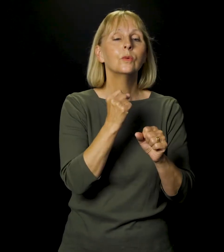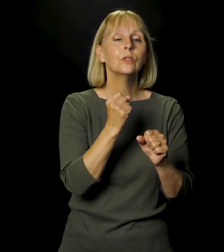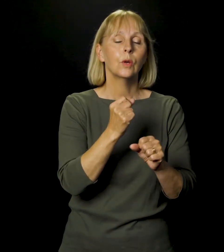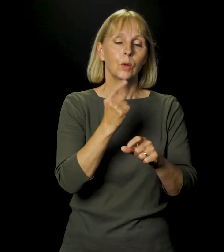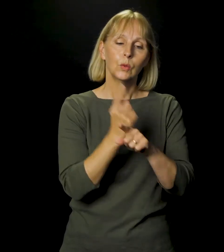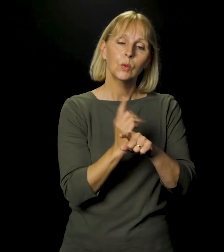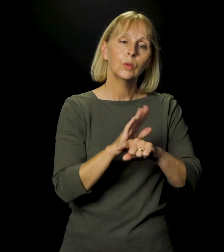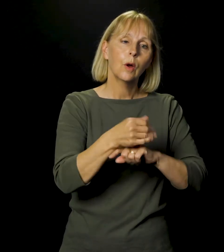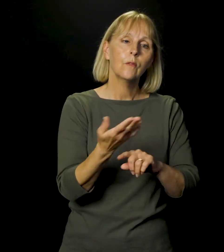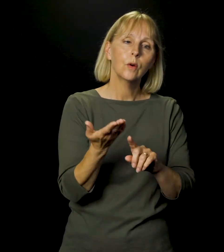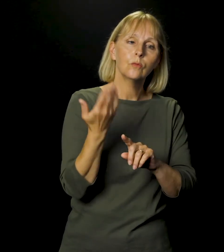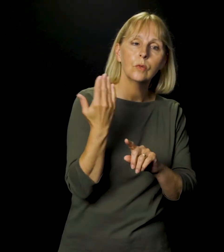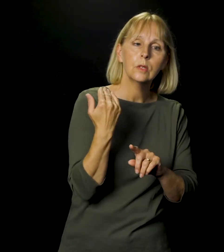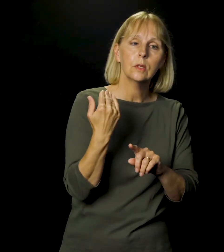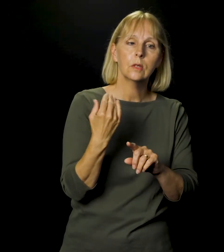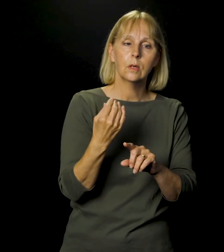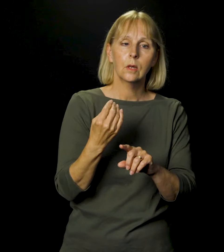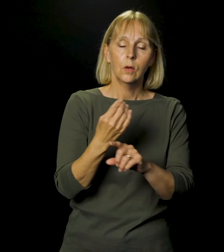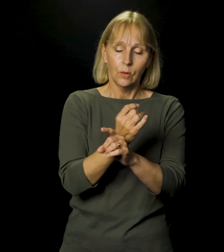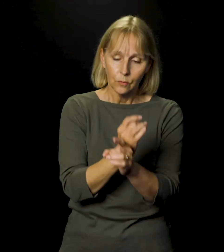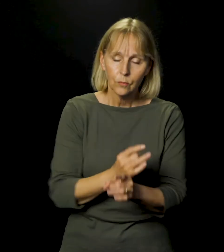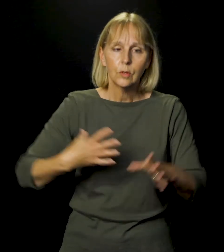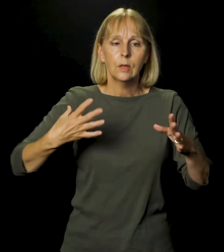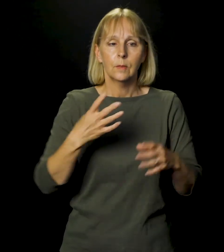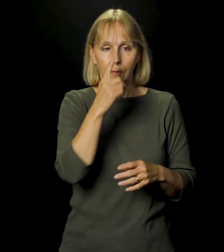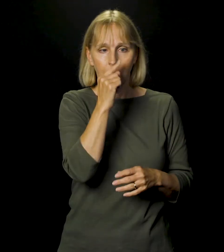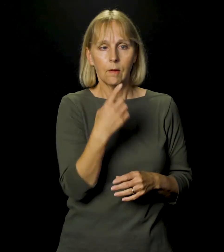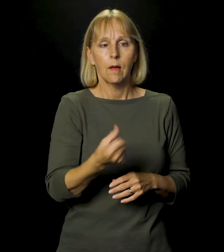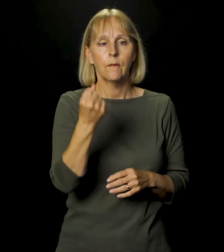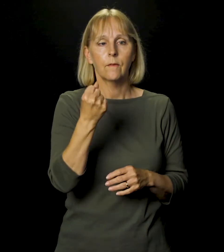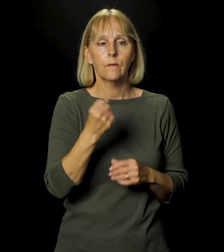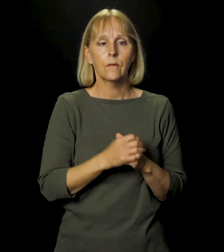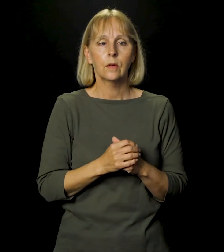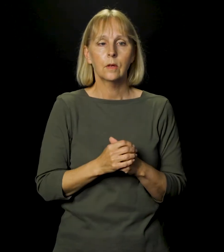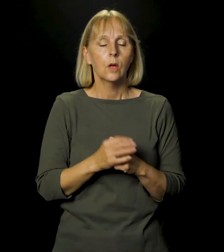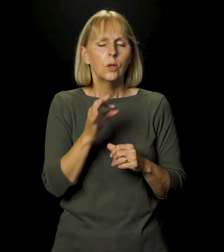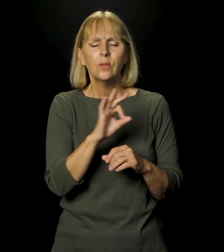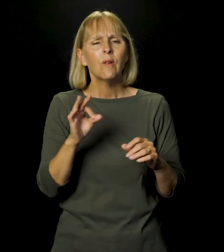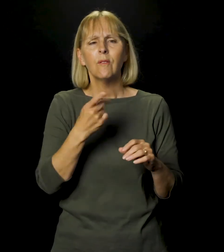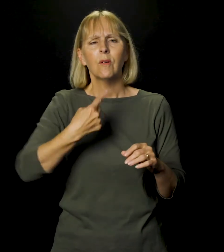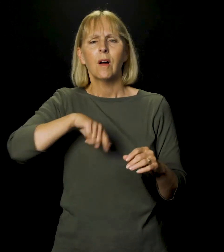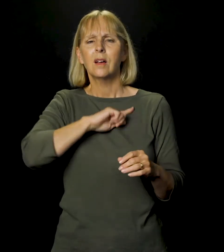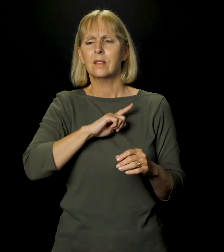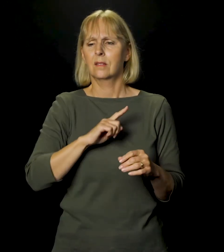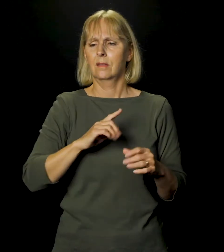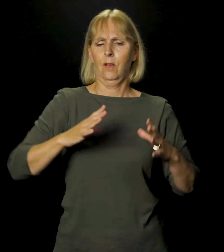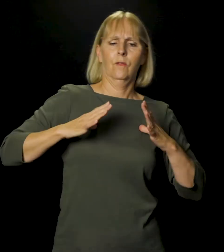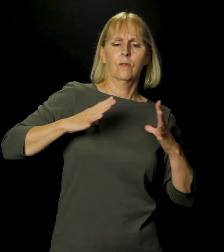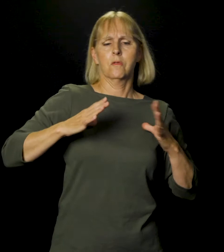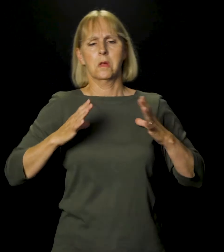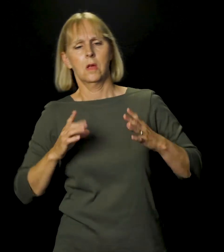hands. And that's the freedom that Jesus is talking about. Not that we can do whatever we want, but something greater and someone better